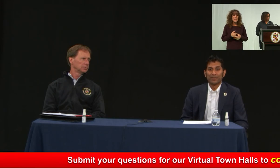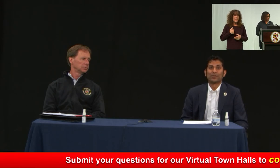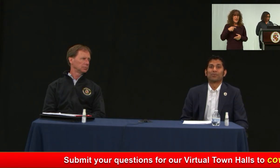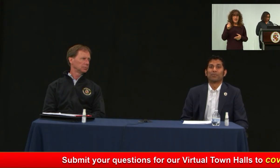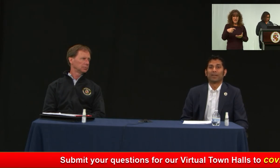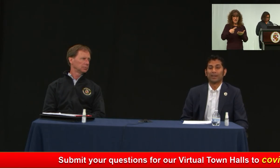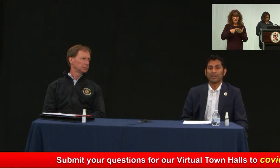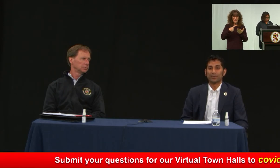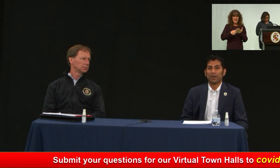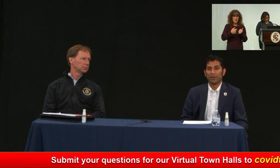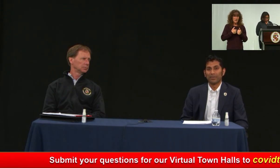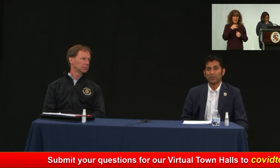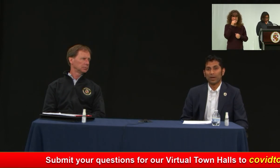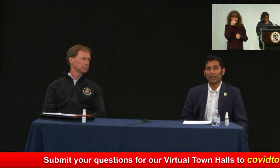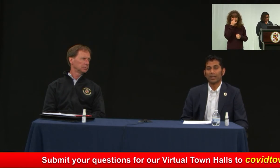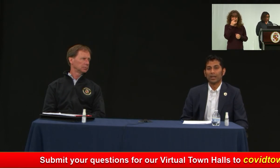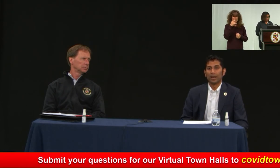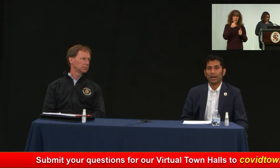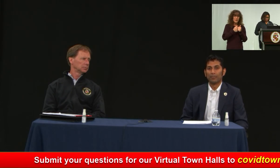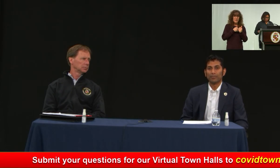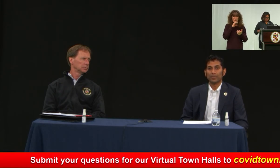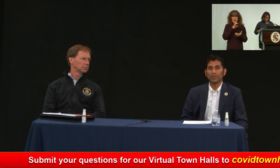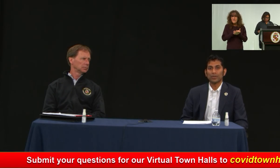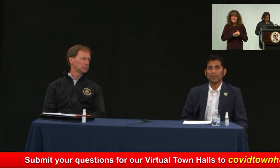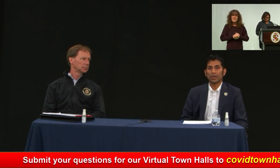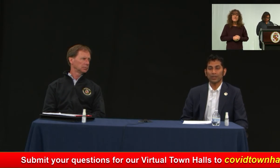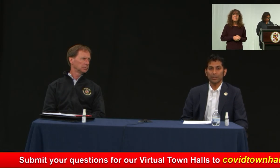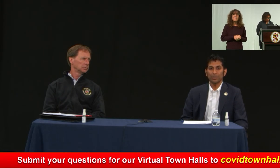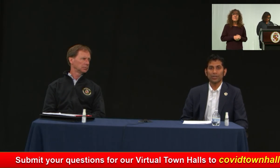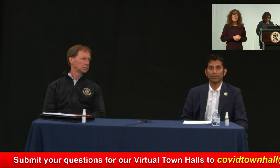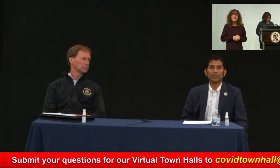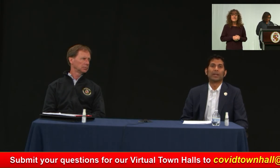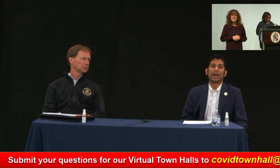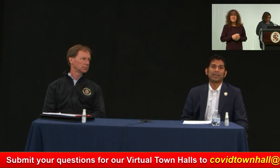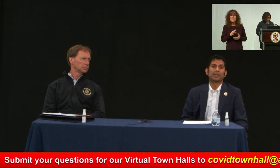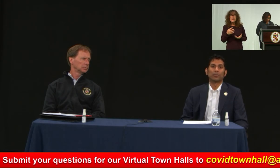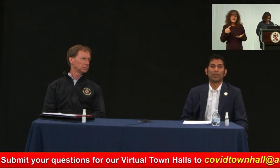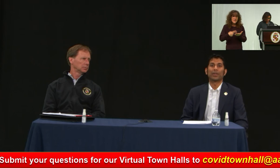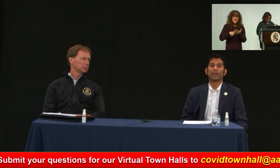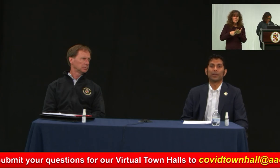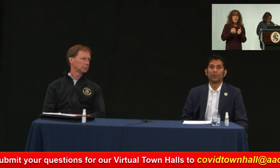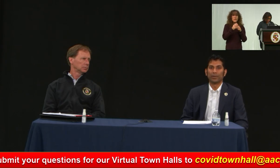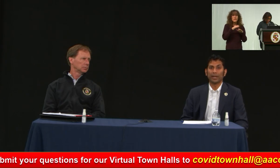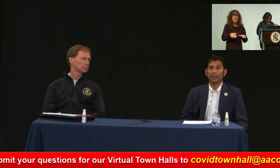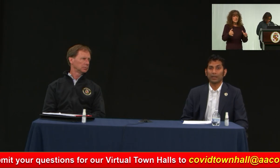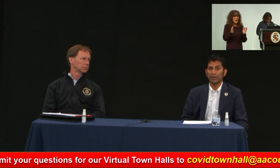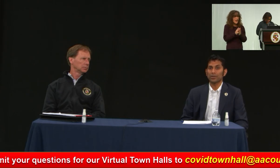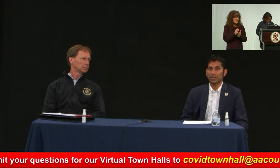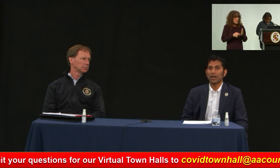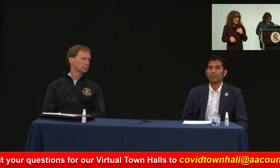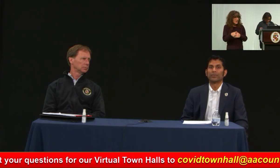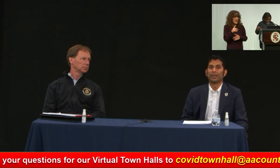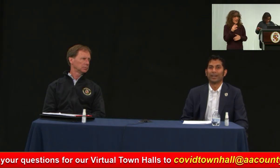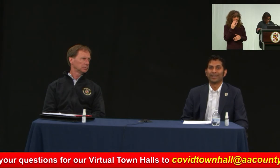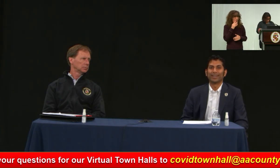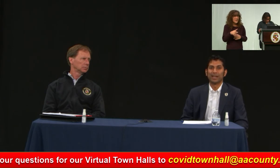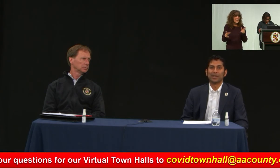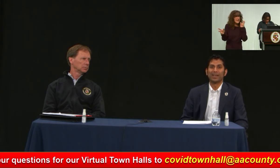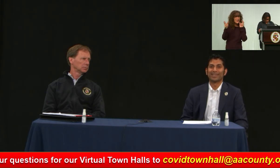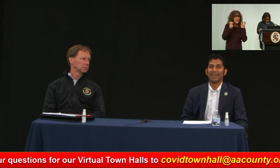I've had to have this conversation with my kids, with my wife as well. Talk to your children and ask them what they know. They hear stuff.